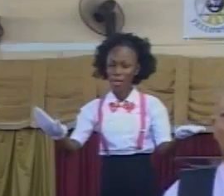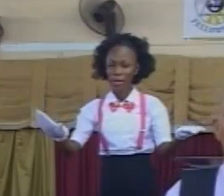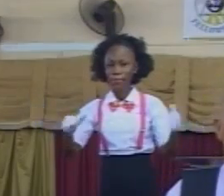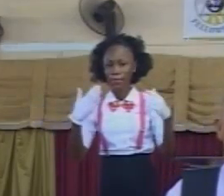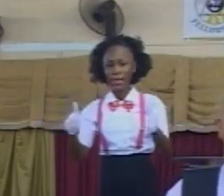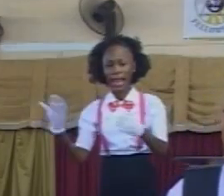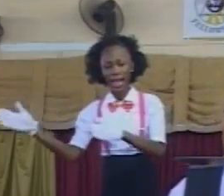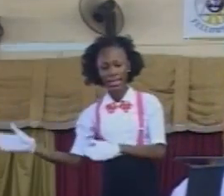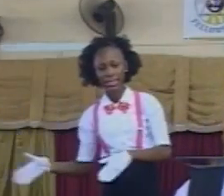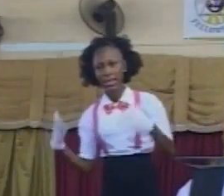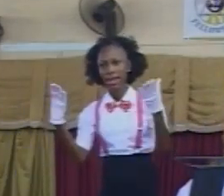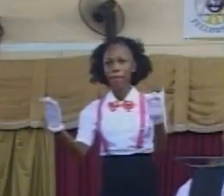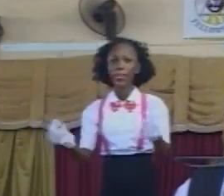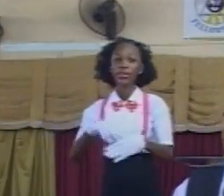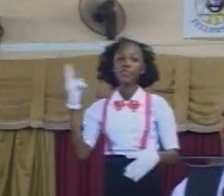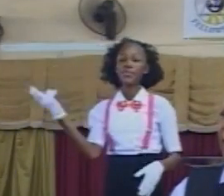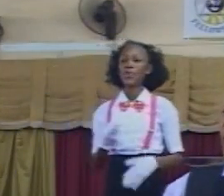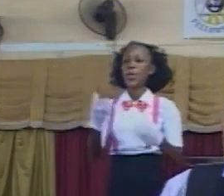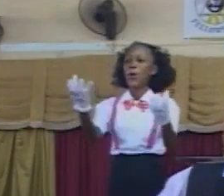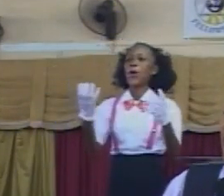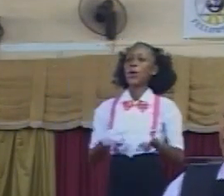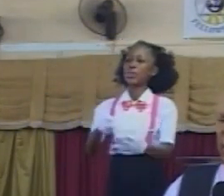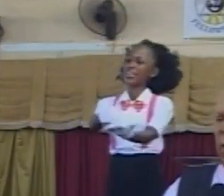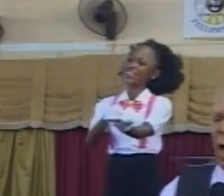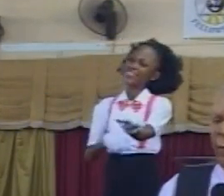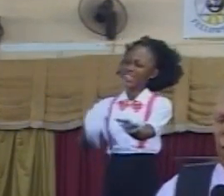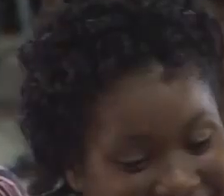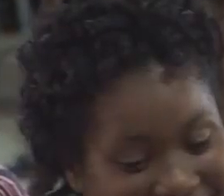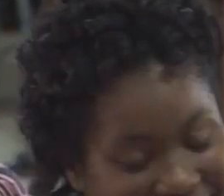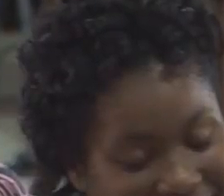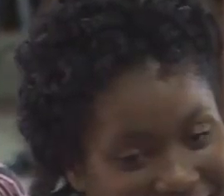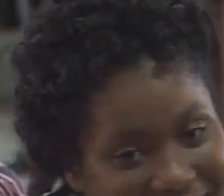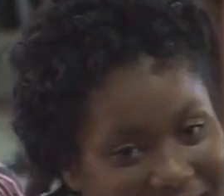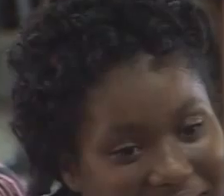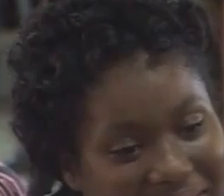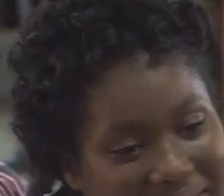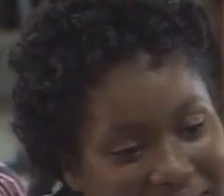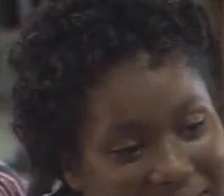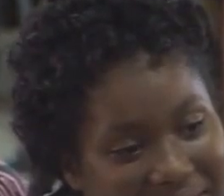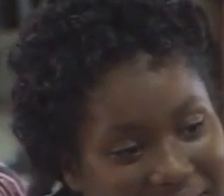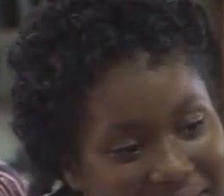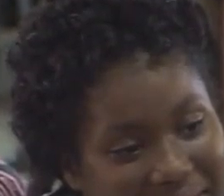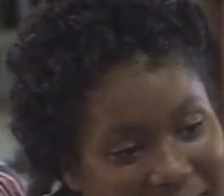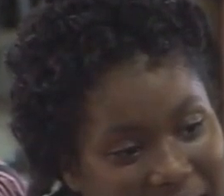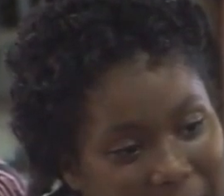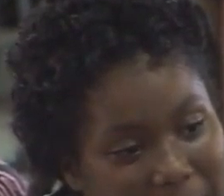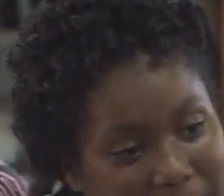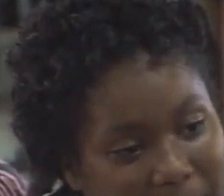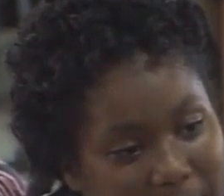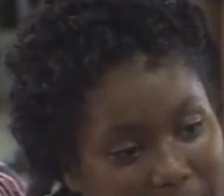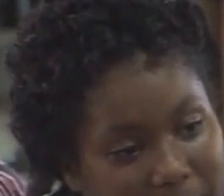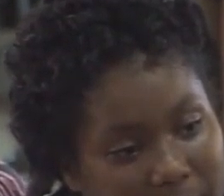Many of us want to command God and to get God to conform to our position.